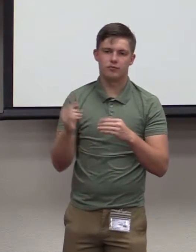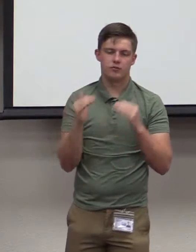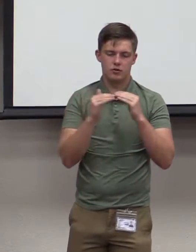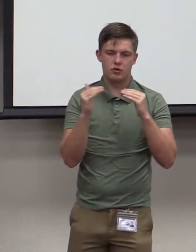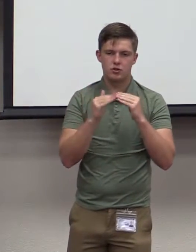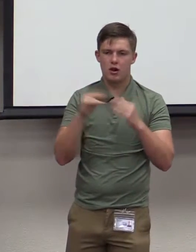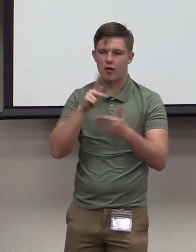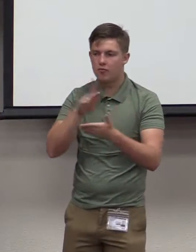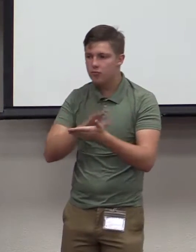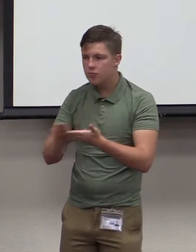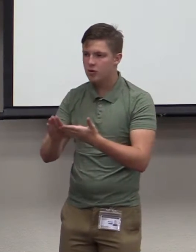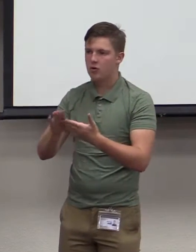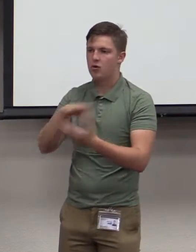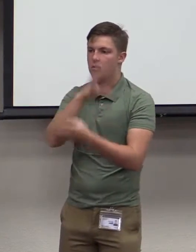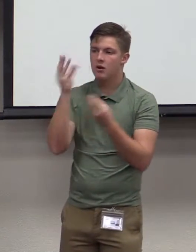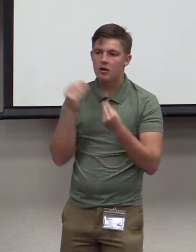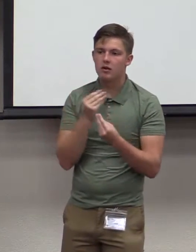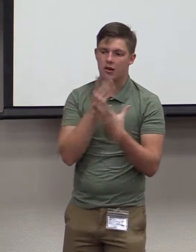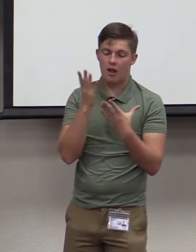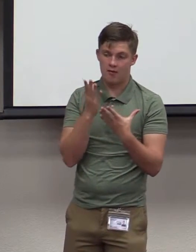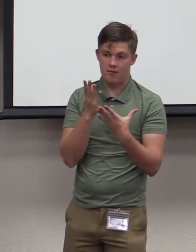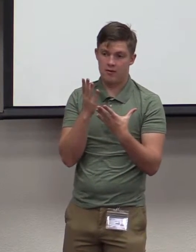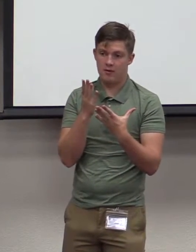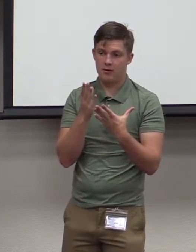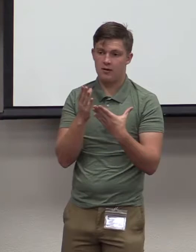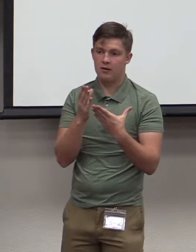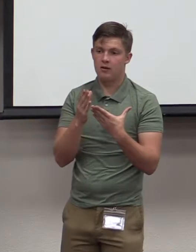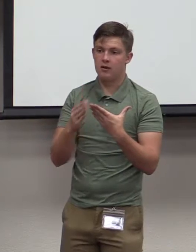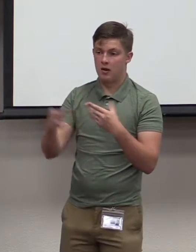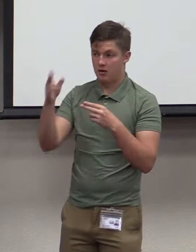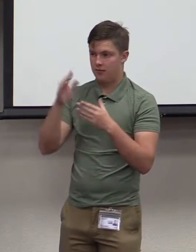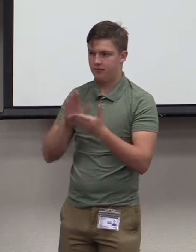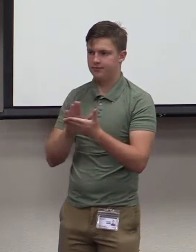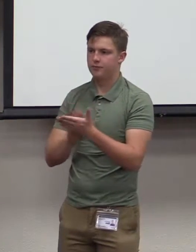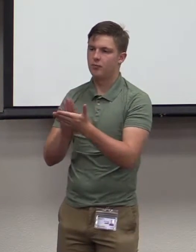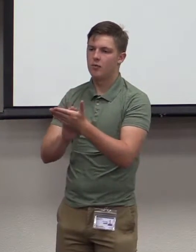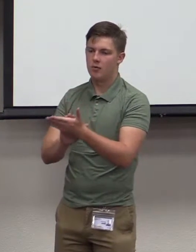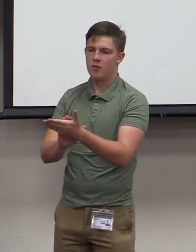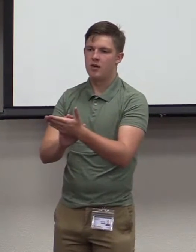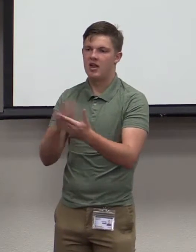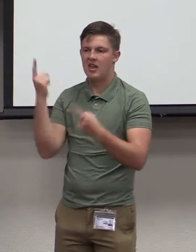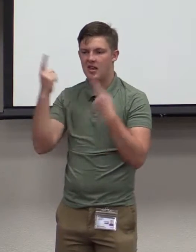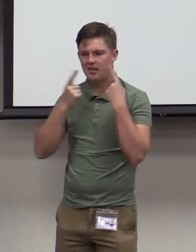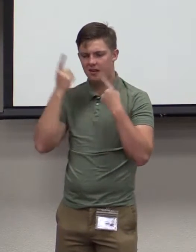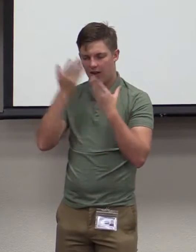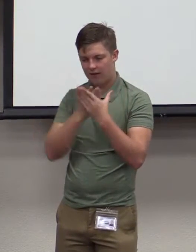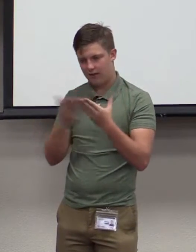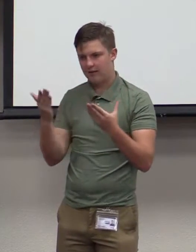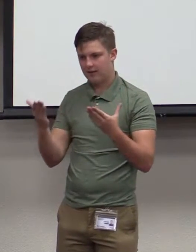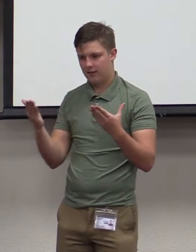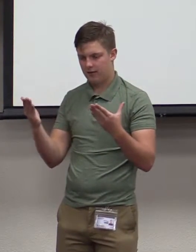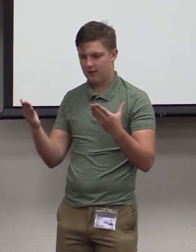pure, whatever is lovely, commendable, think on these things.